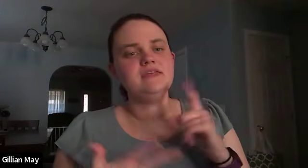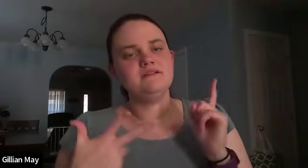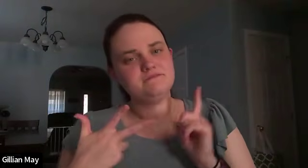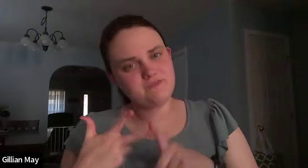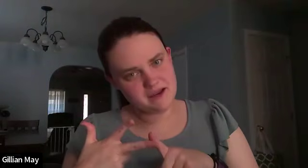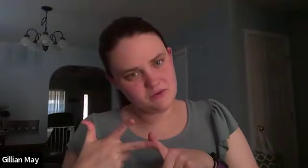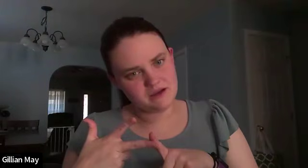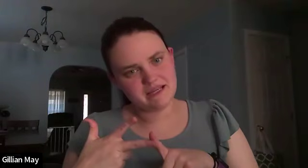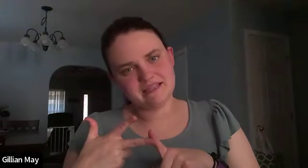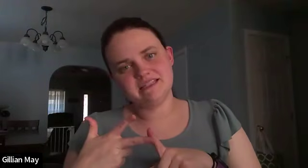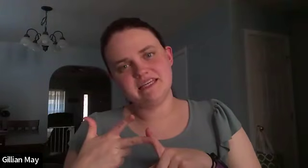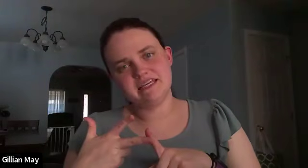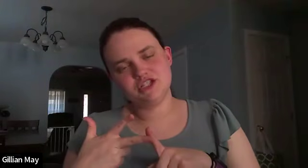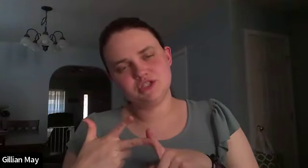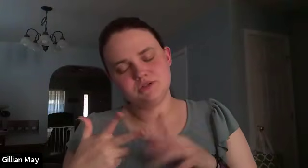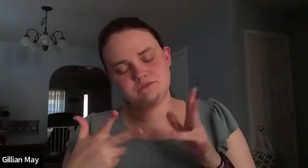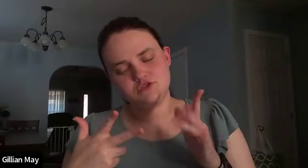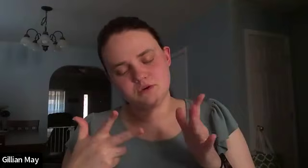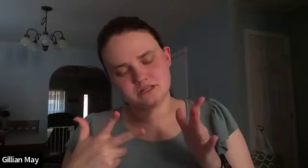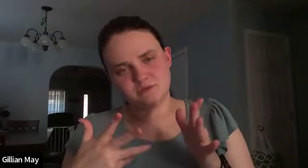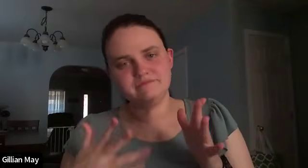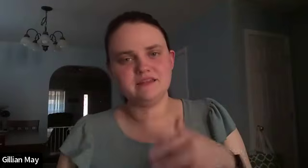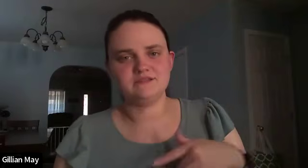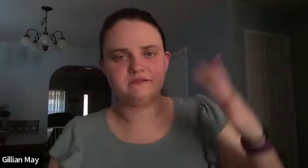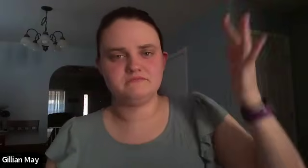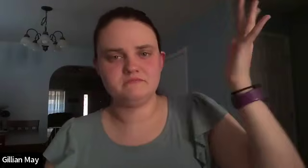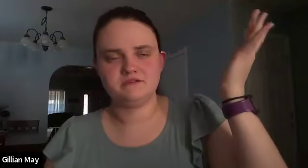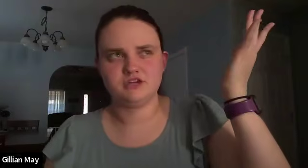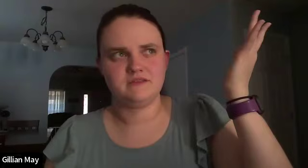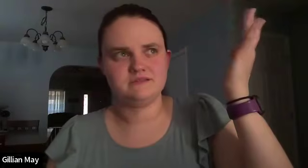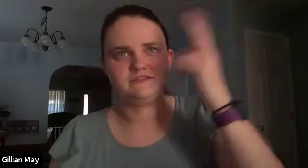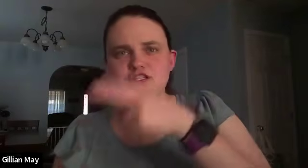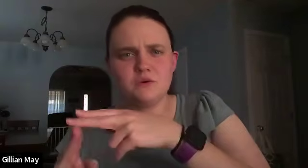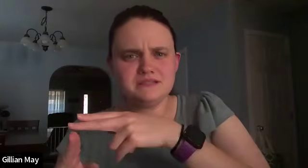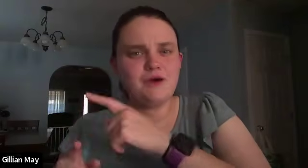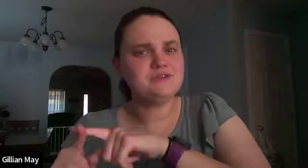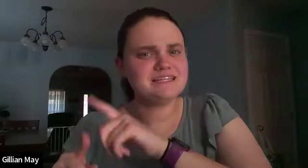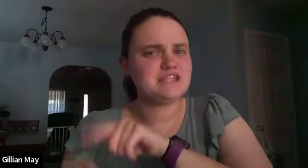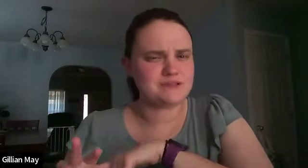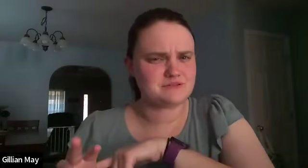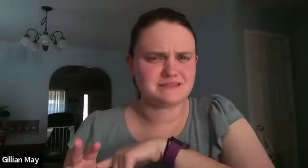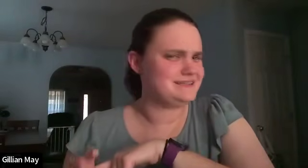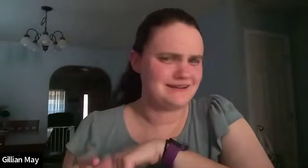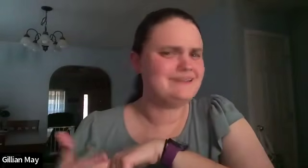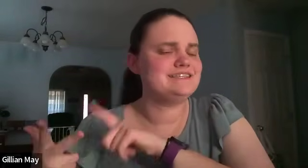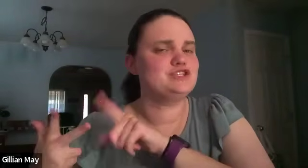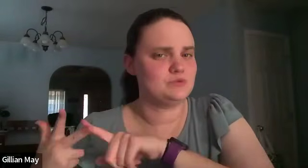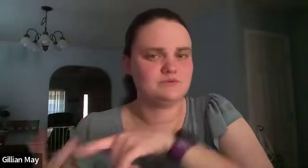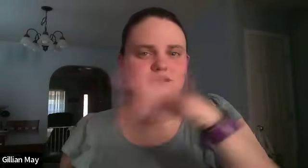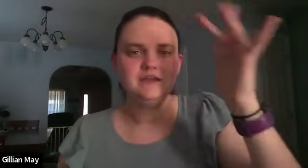Then the final one, it's the shortest one. That's the way I was trying to think. It was like the slowest. I almost said slowest. That's why I was like, it's not. It's the shortest one.